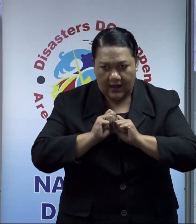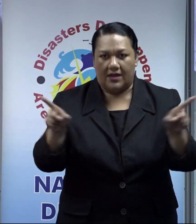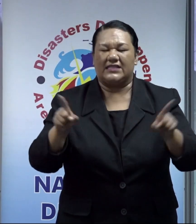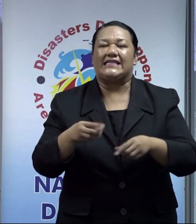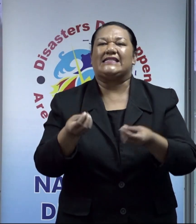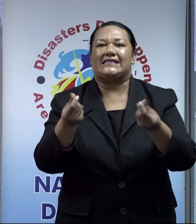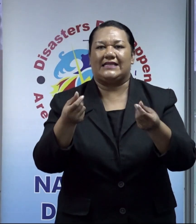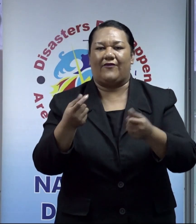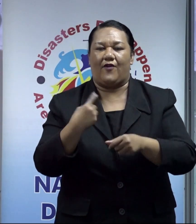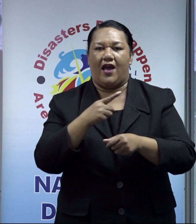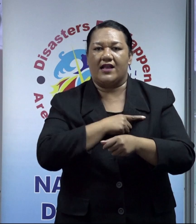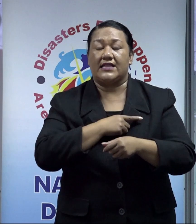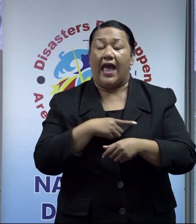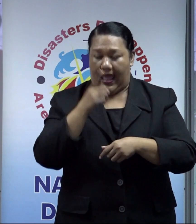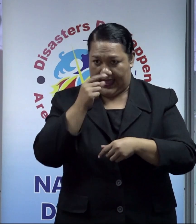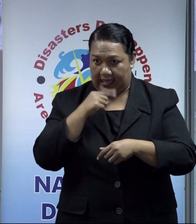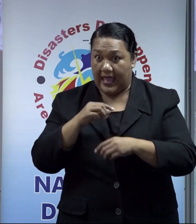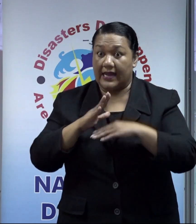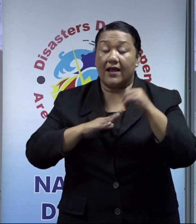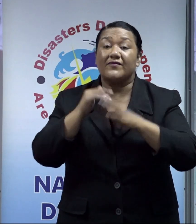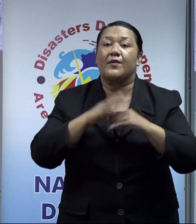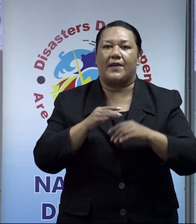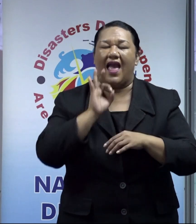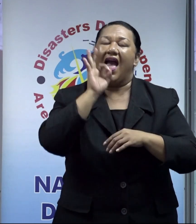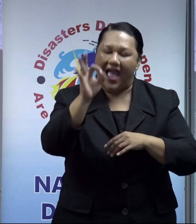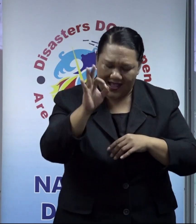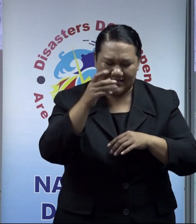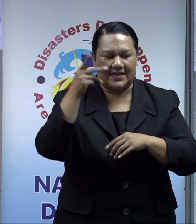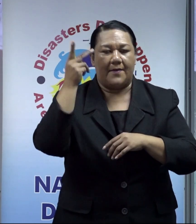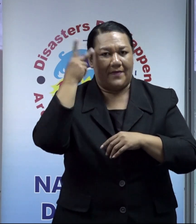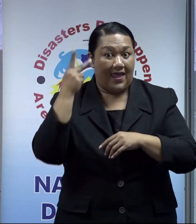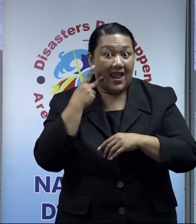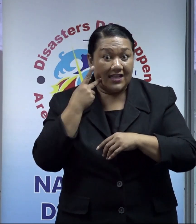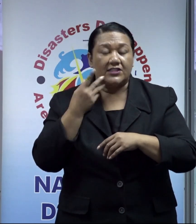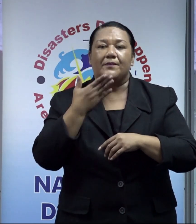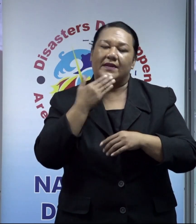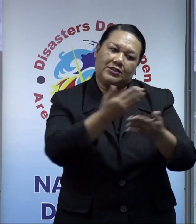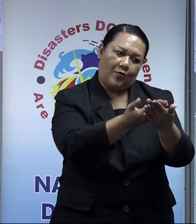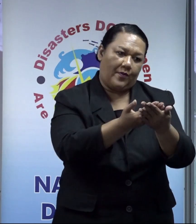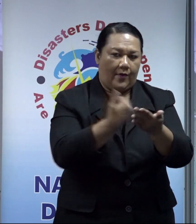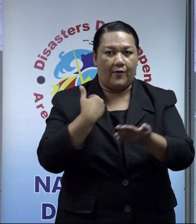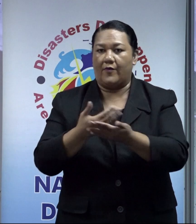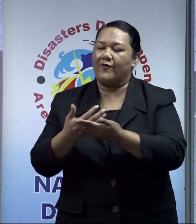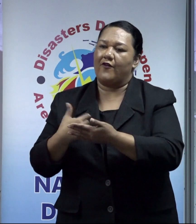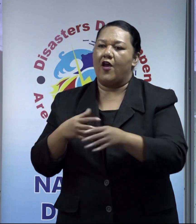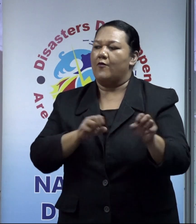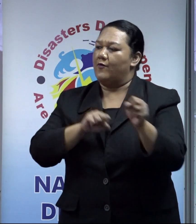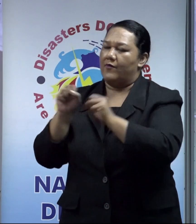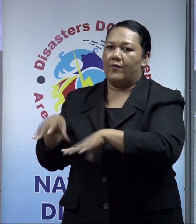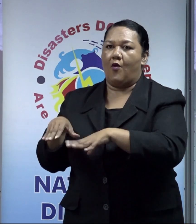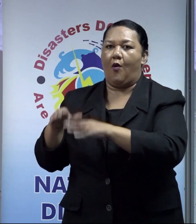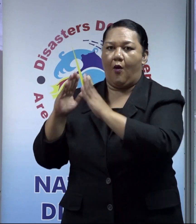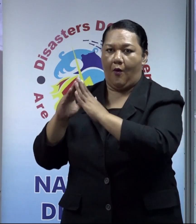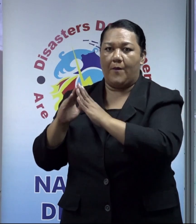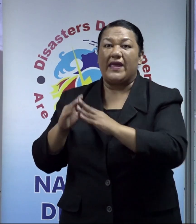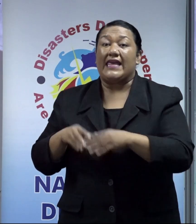in this case, I can comfortably ask parents to move their children to safety or take them back home. It's difficult to explain